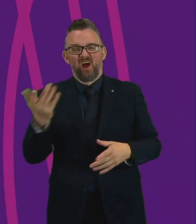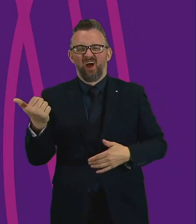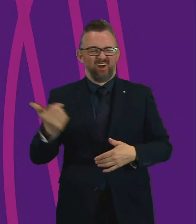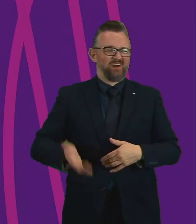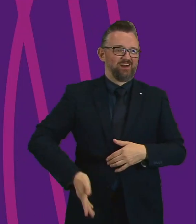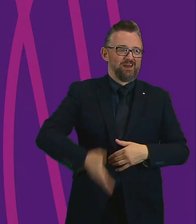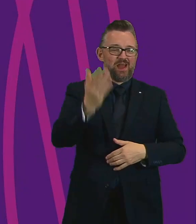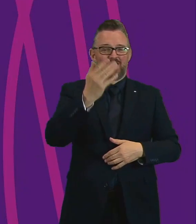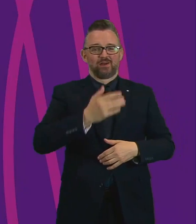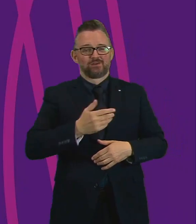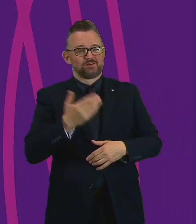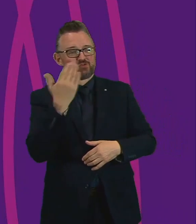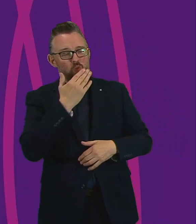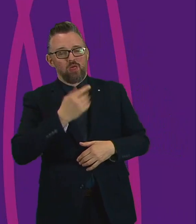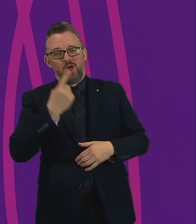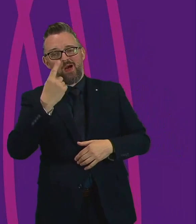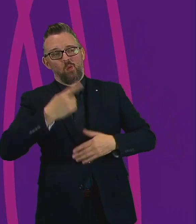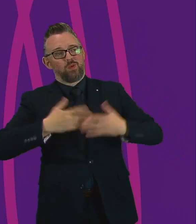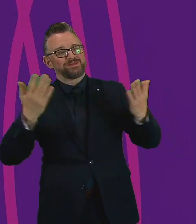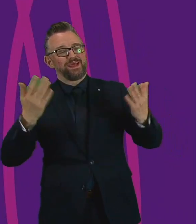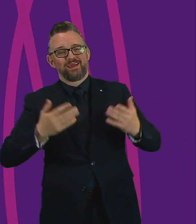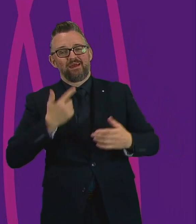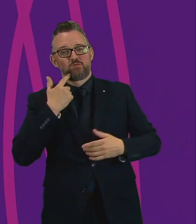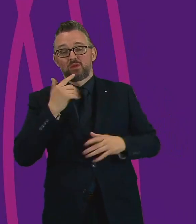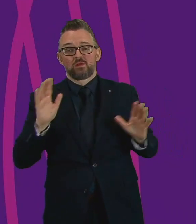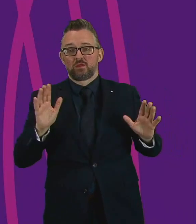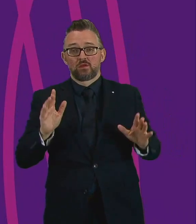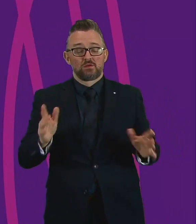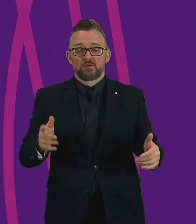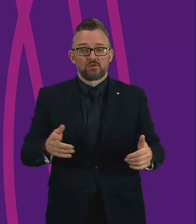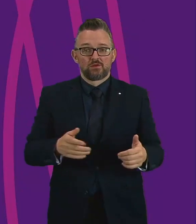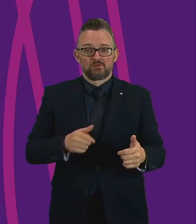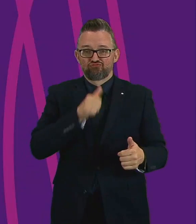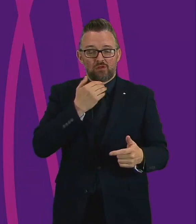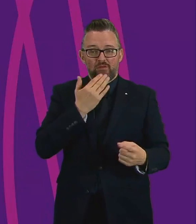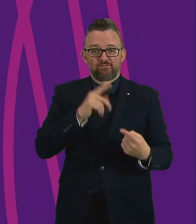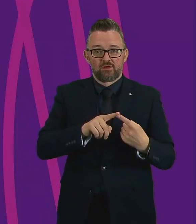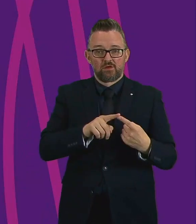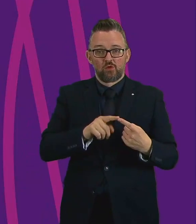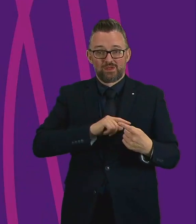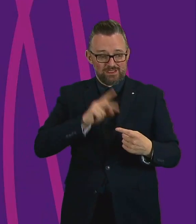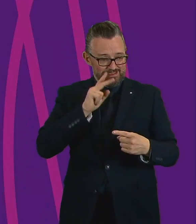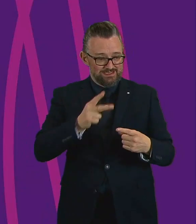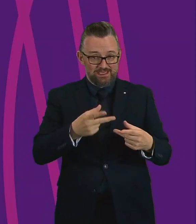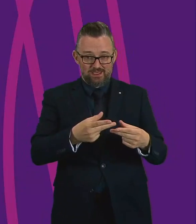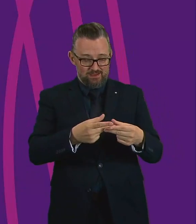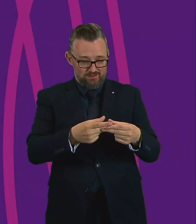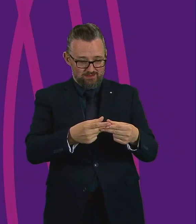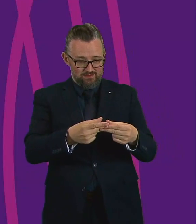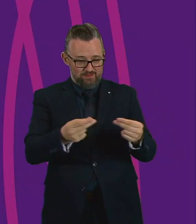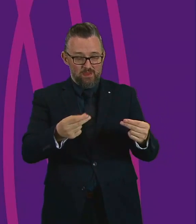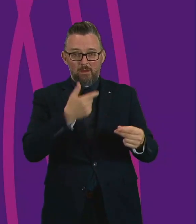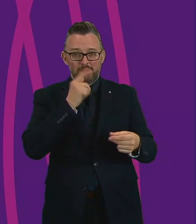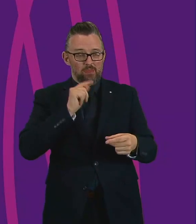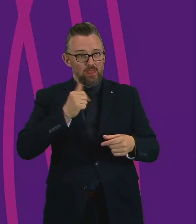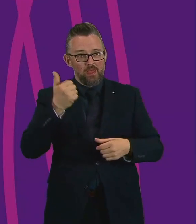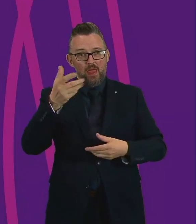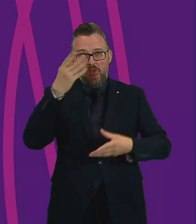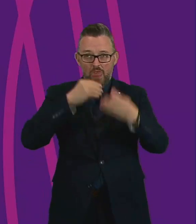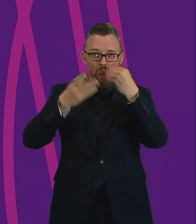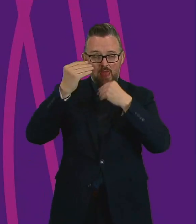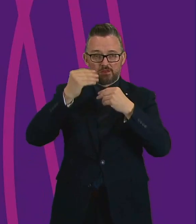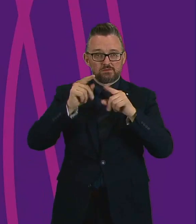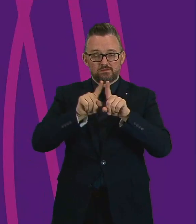school a day a week. That's not good enough, because already we're seeing the attainment gap widening with every day that